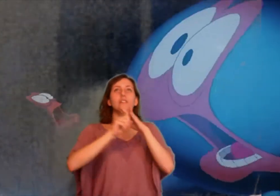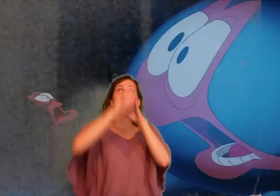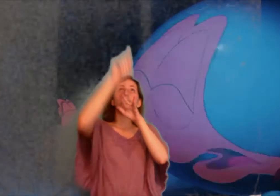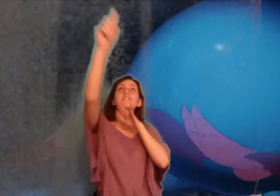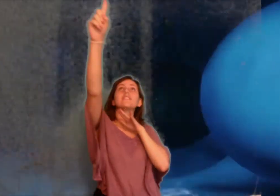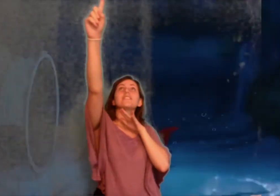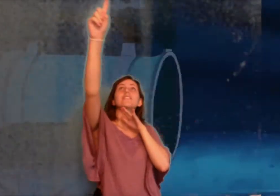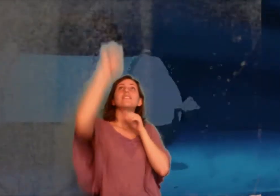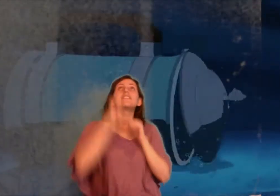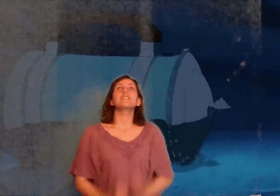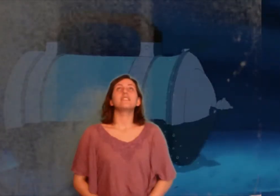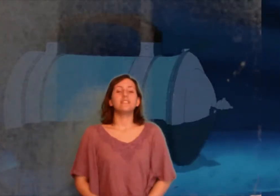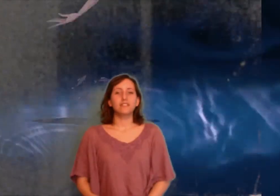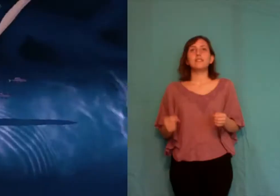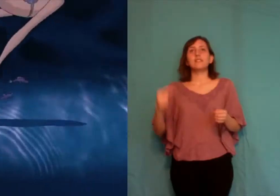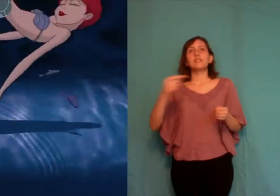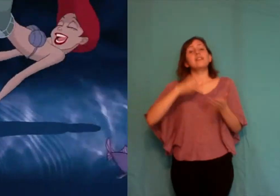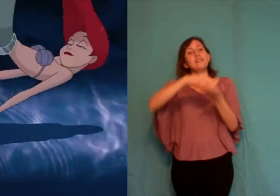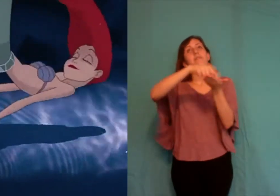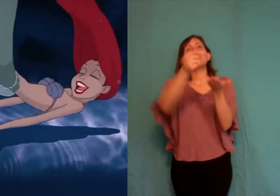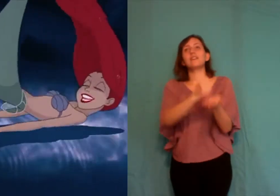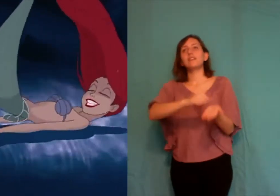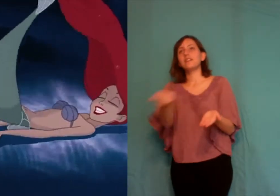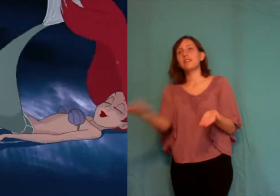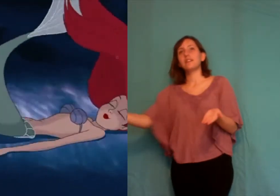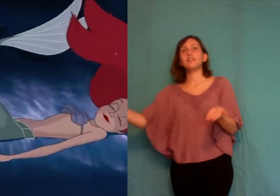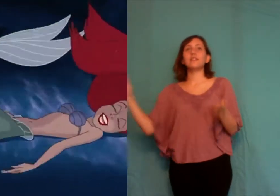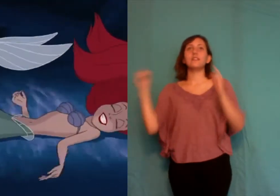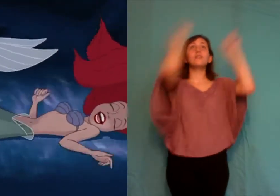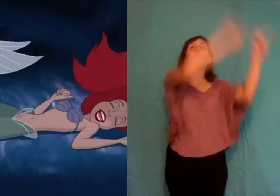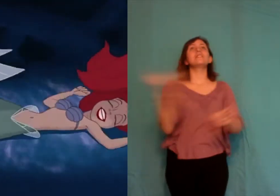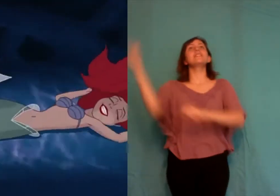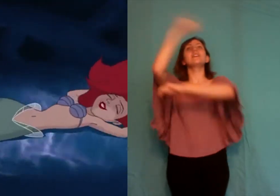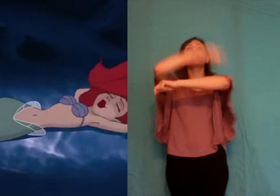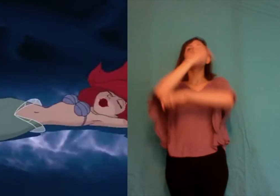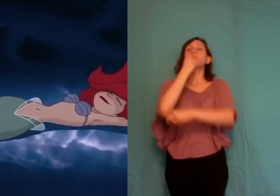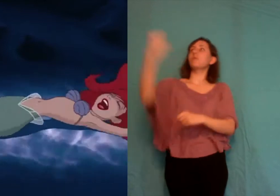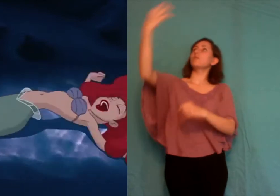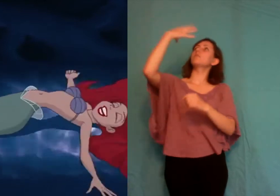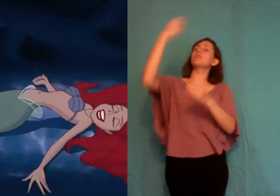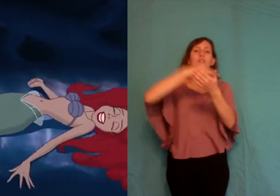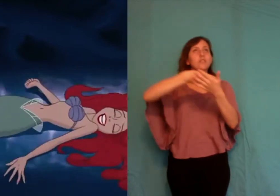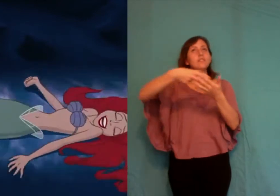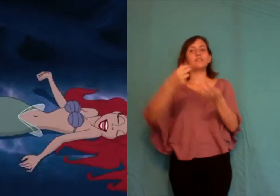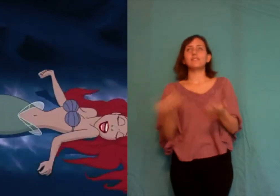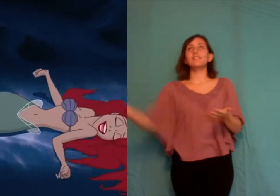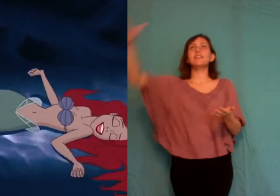of these waters? What would I pay to spend a day warm on